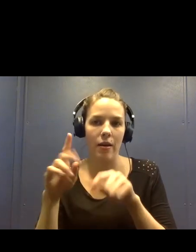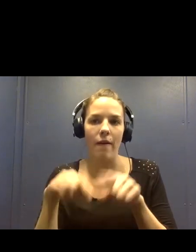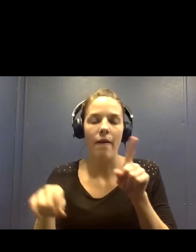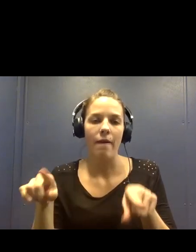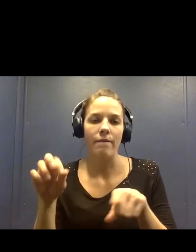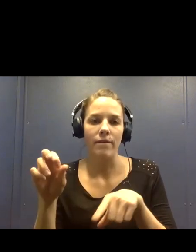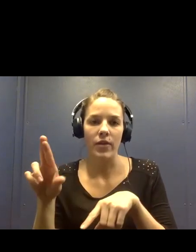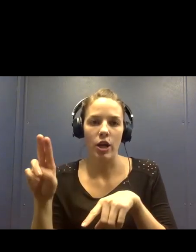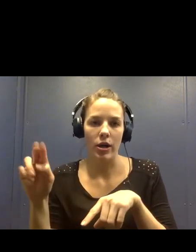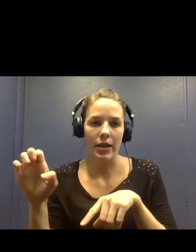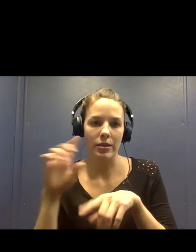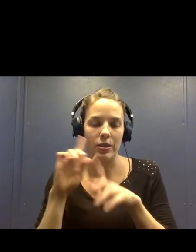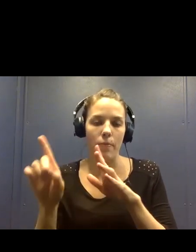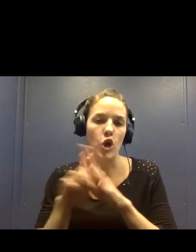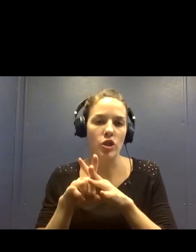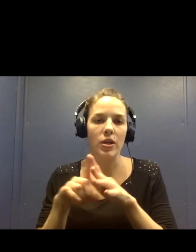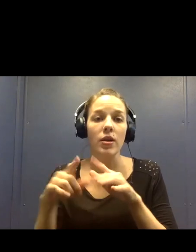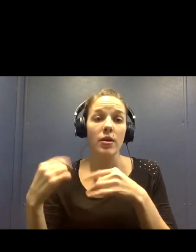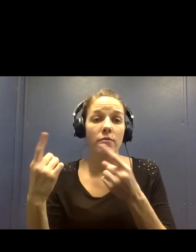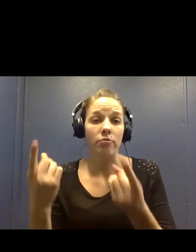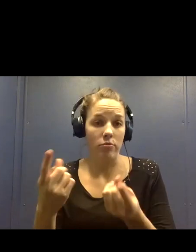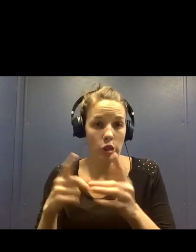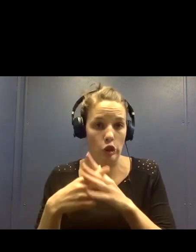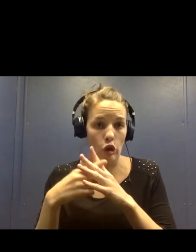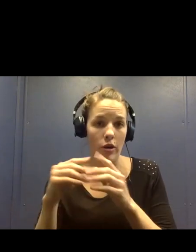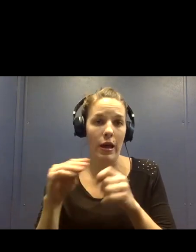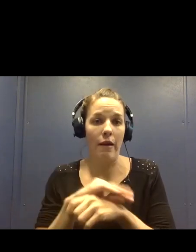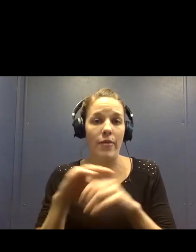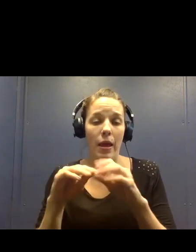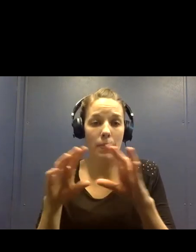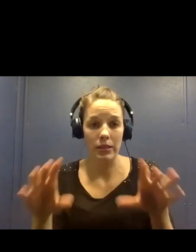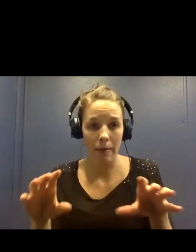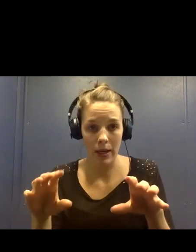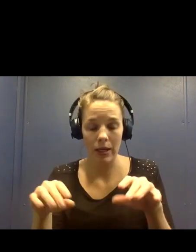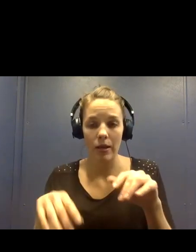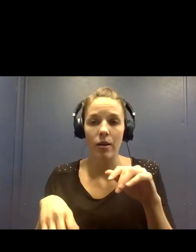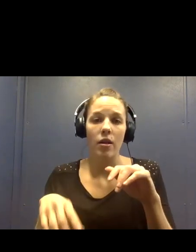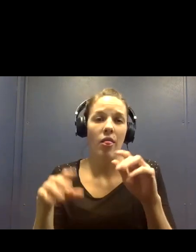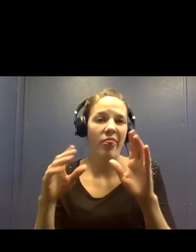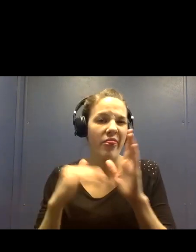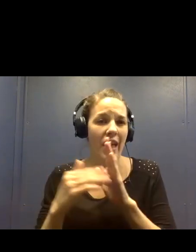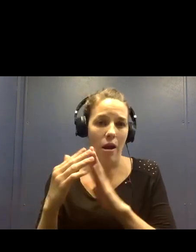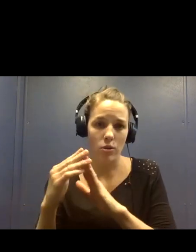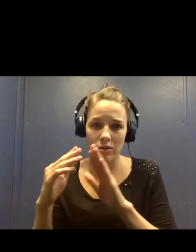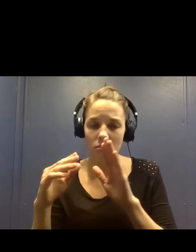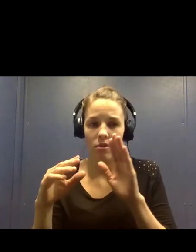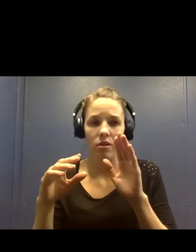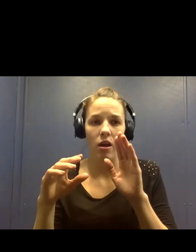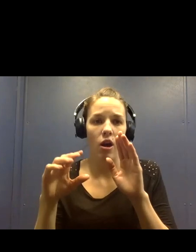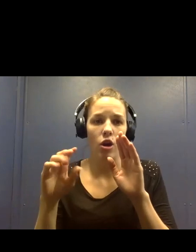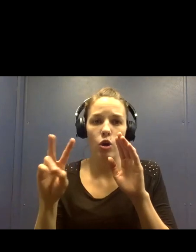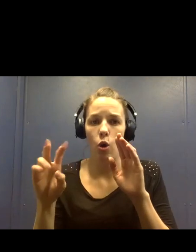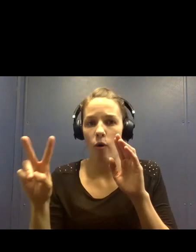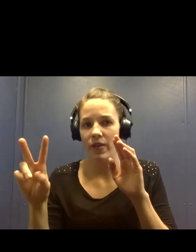emerge. So since the start of the epidemic, there are thousands of SARS-CoV-2 variants